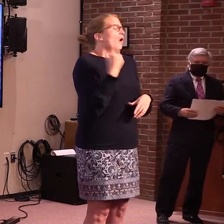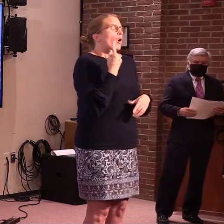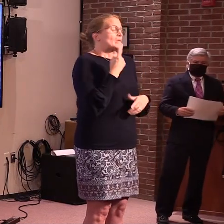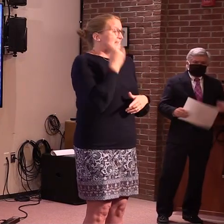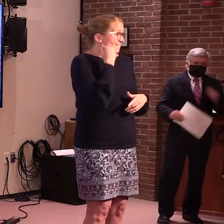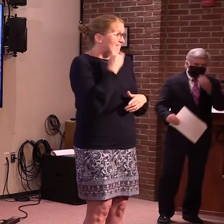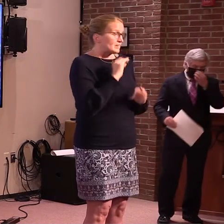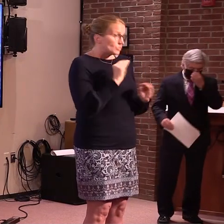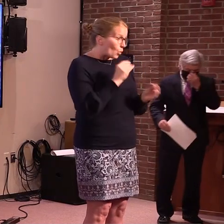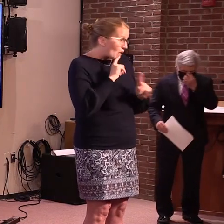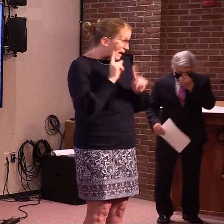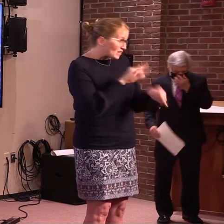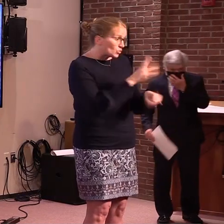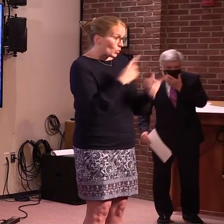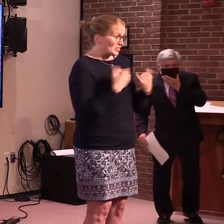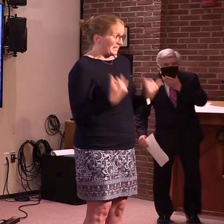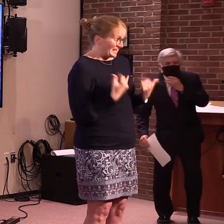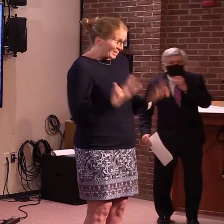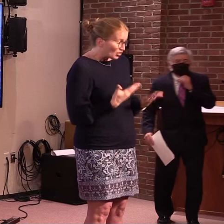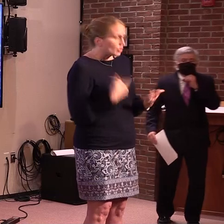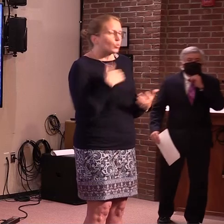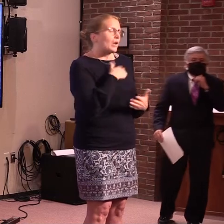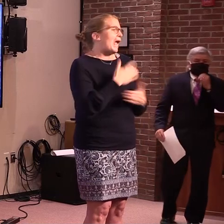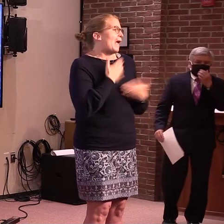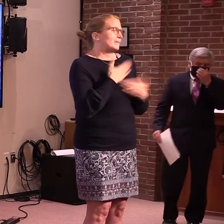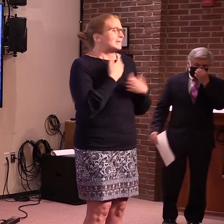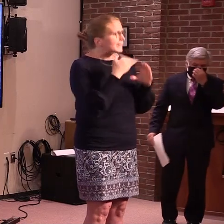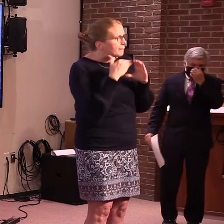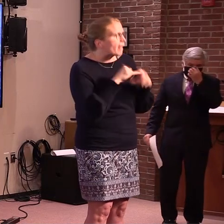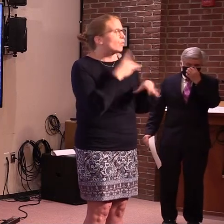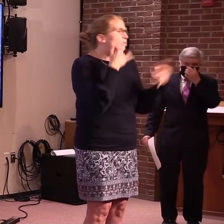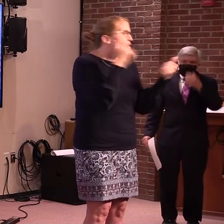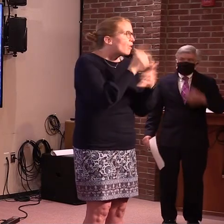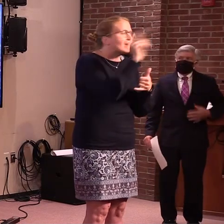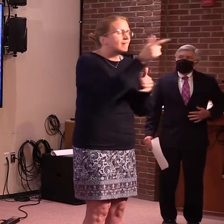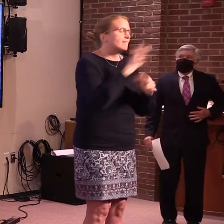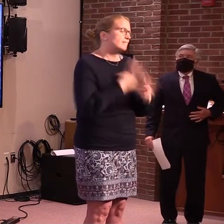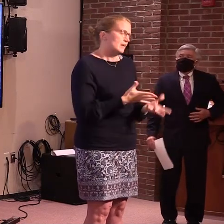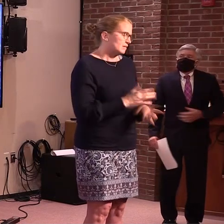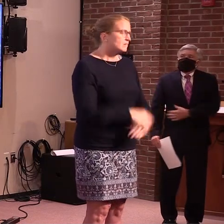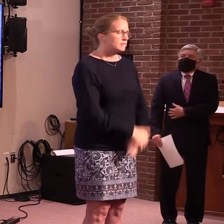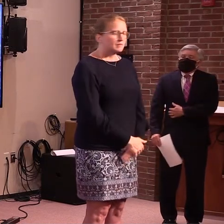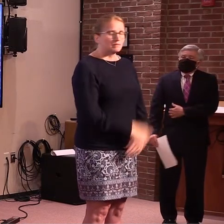help answer questions afterwards. Aaron, BT Digger.